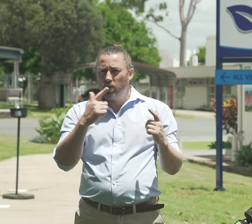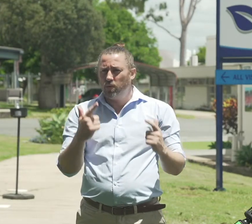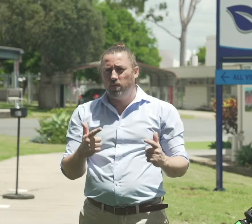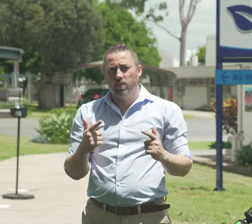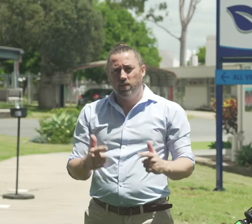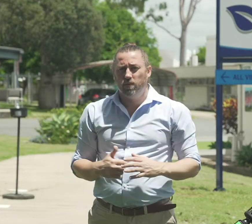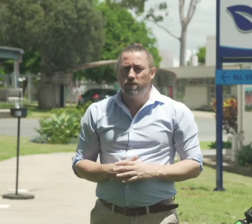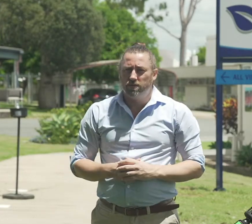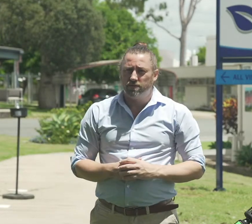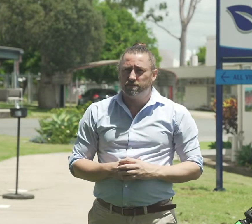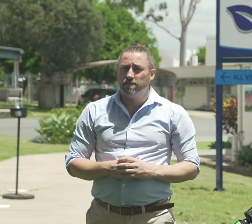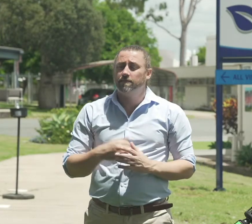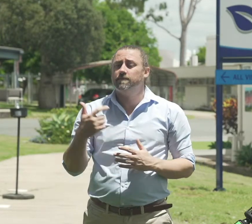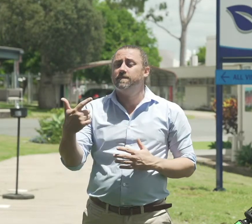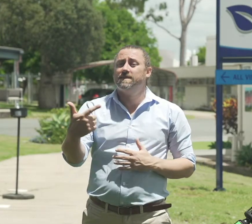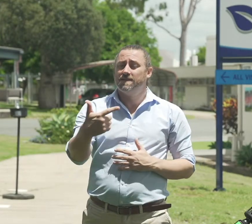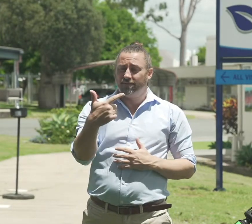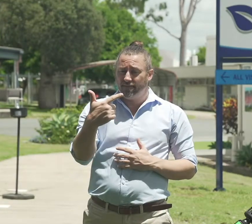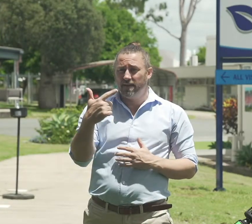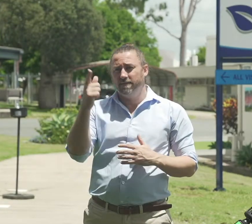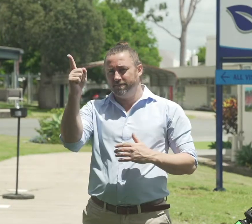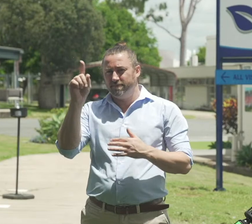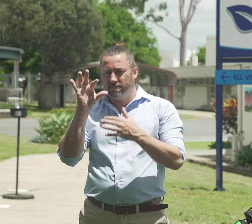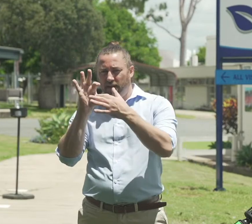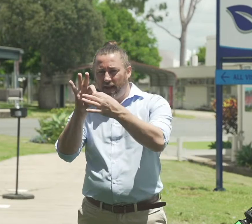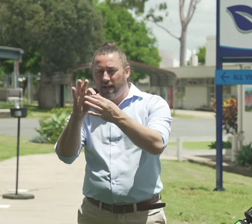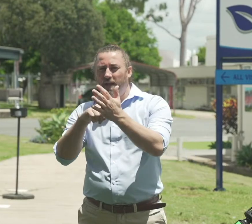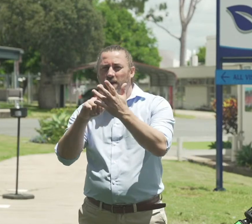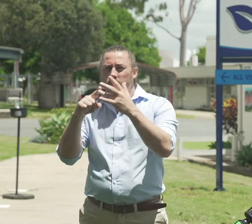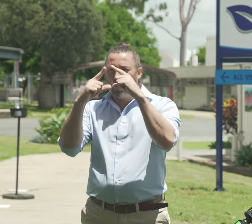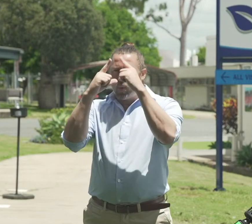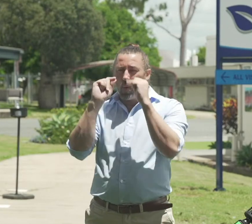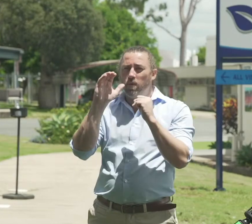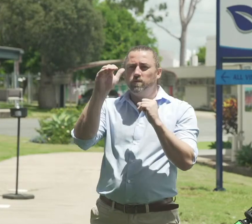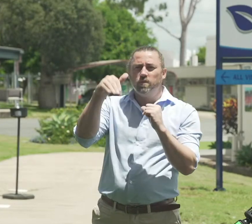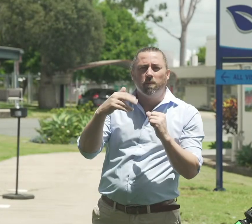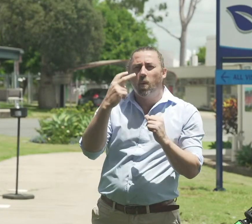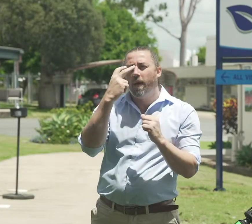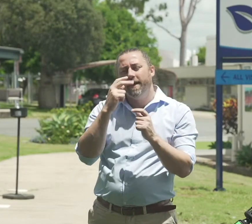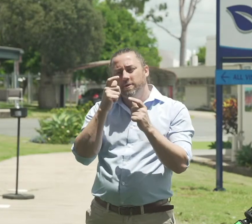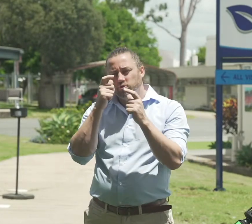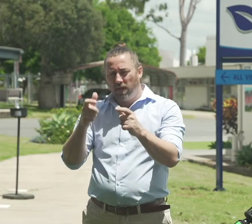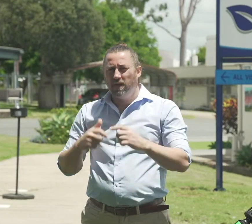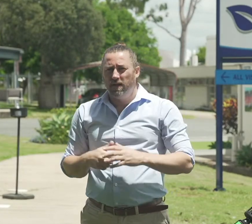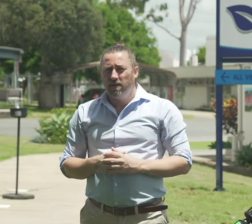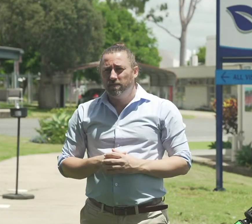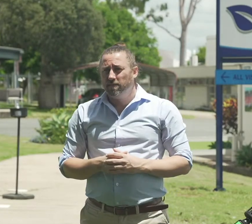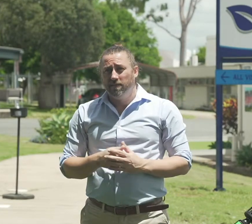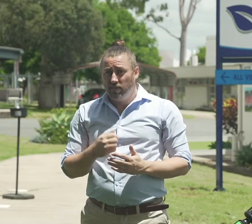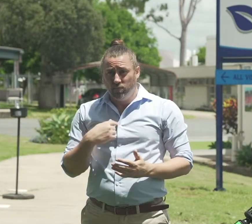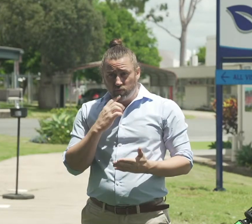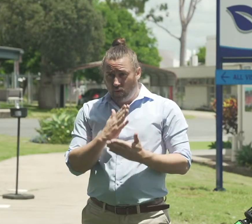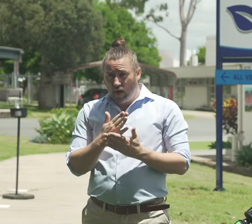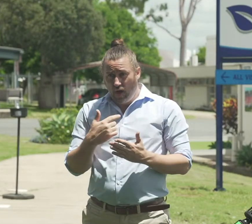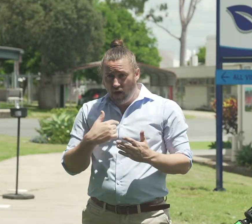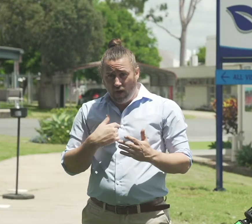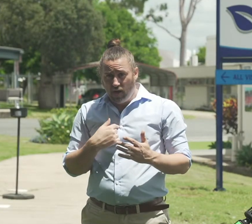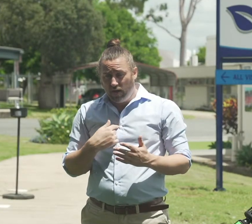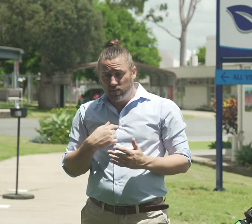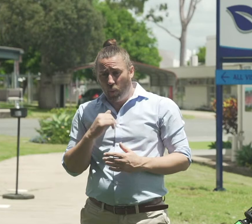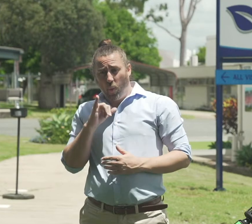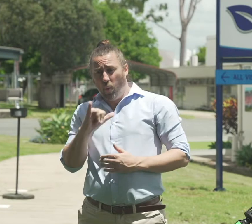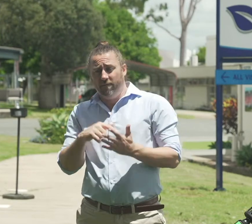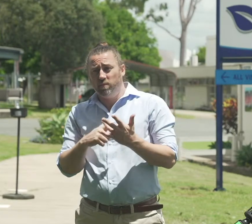these people were known to be aged care residents. And it just distresses me greatly every day